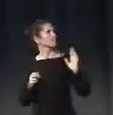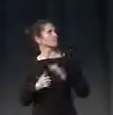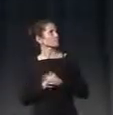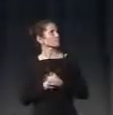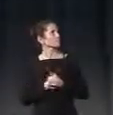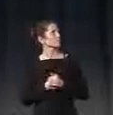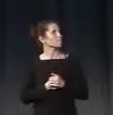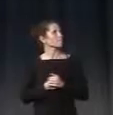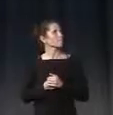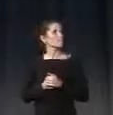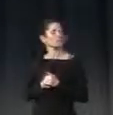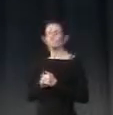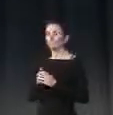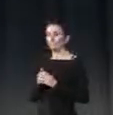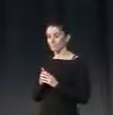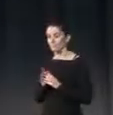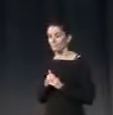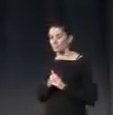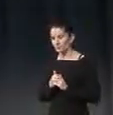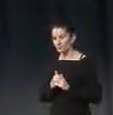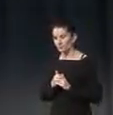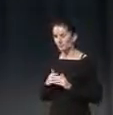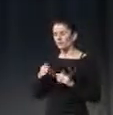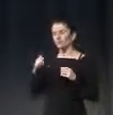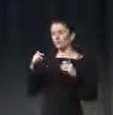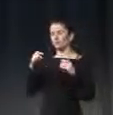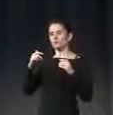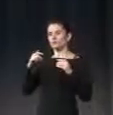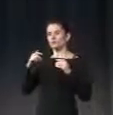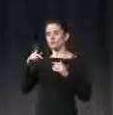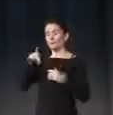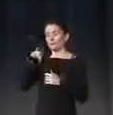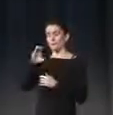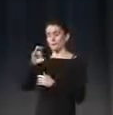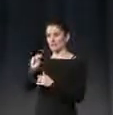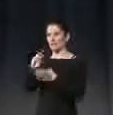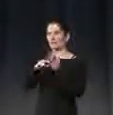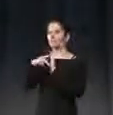signals began with a technique called pulse code modulation, or PCM.